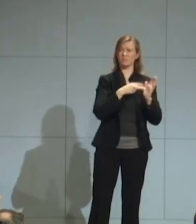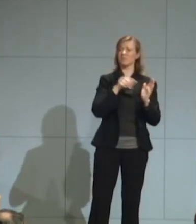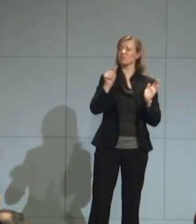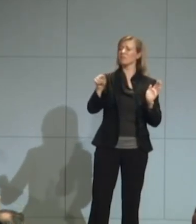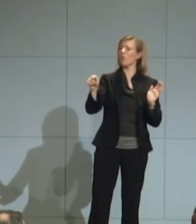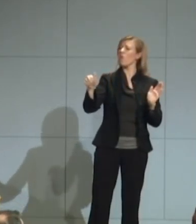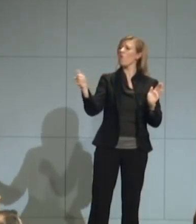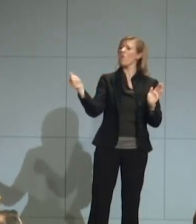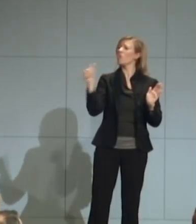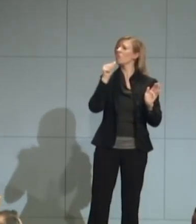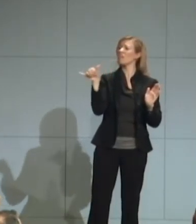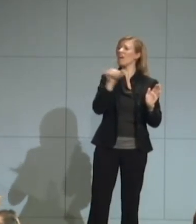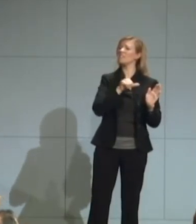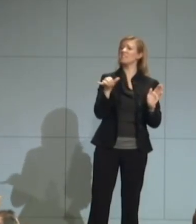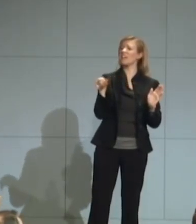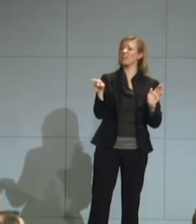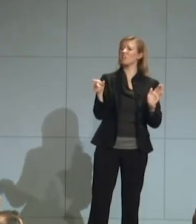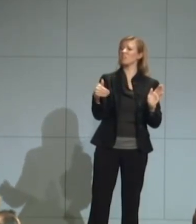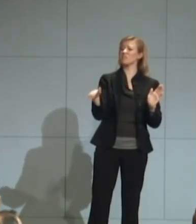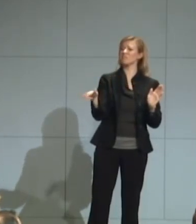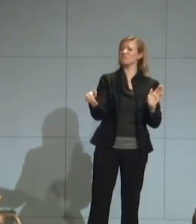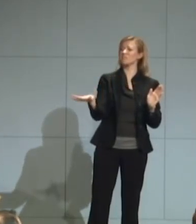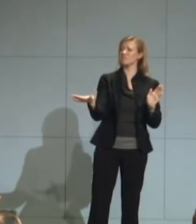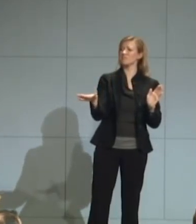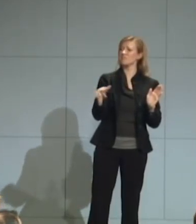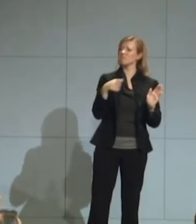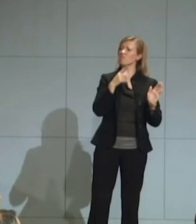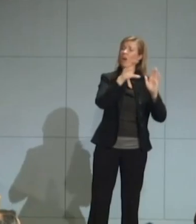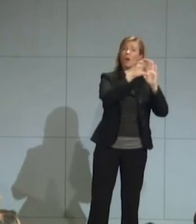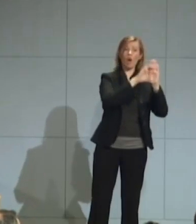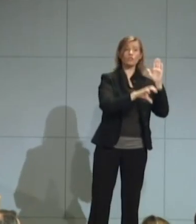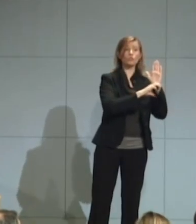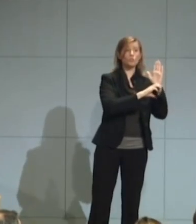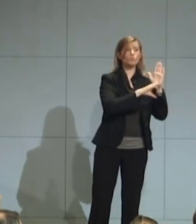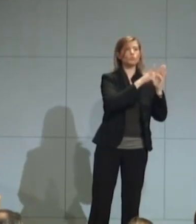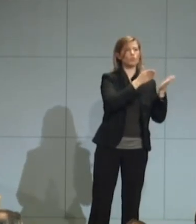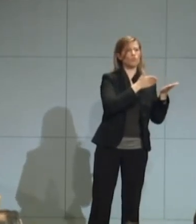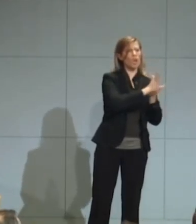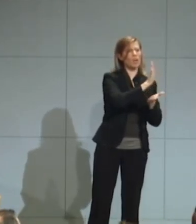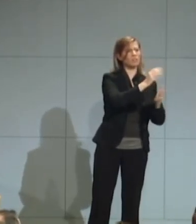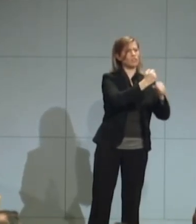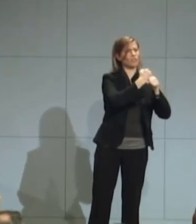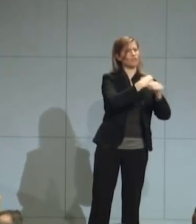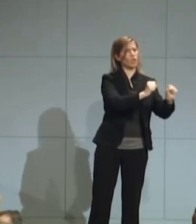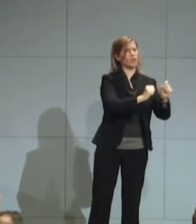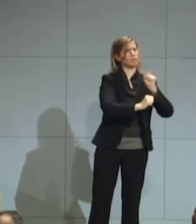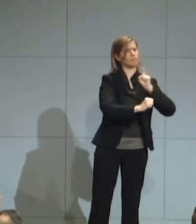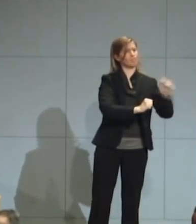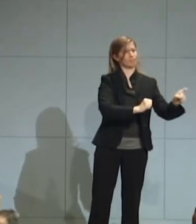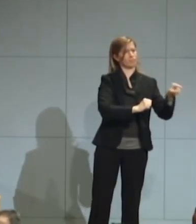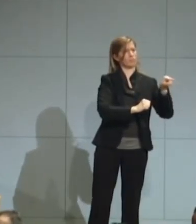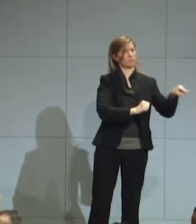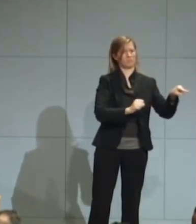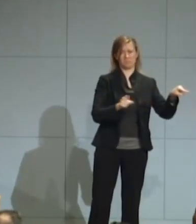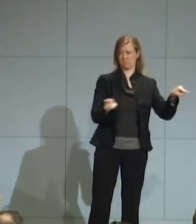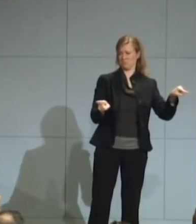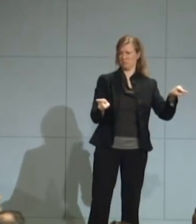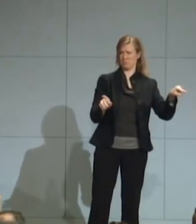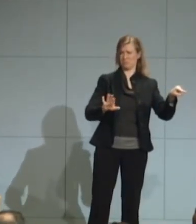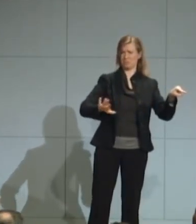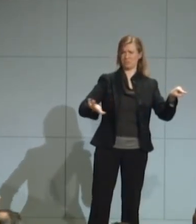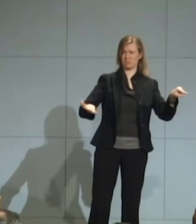or something, right? That's inertia. But inertia is not just a physical property, you see. It's not